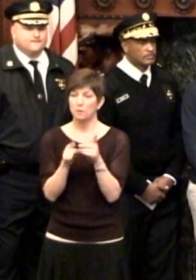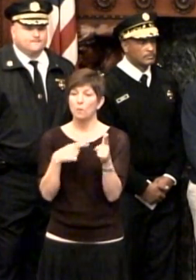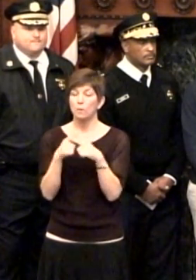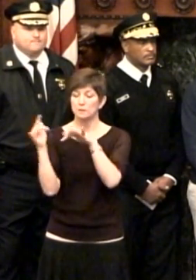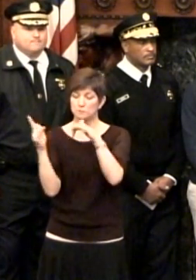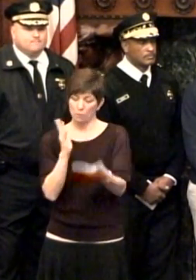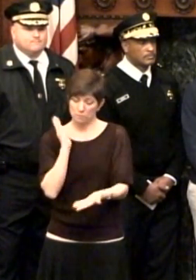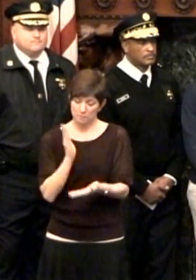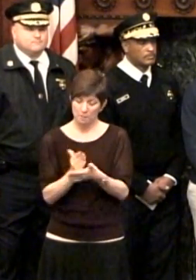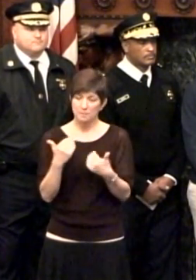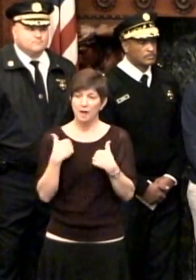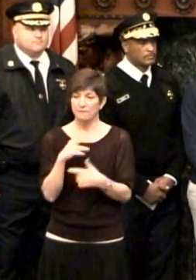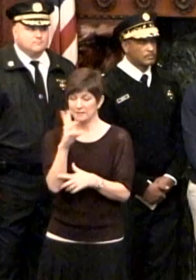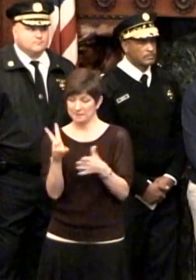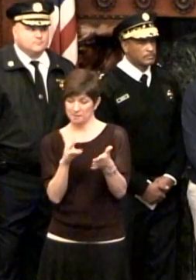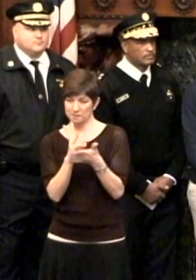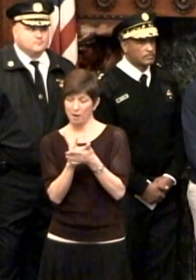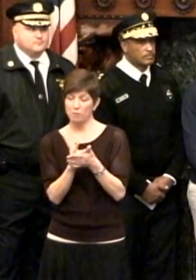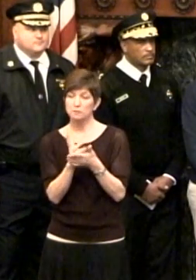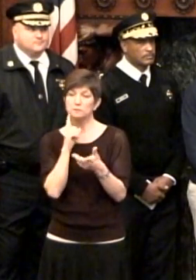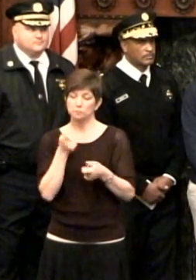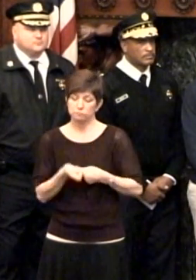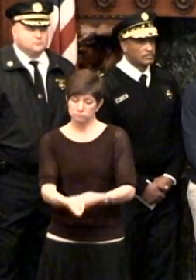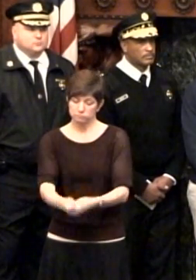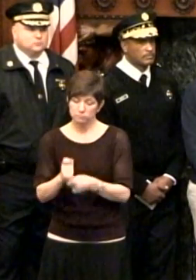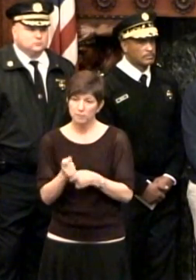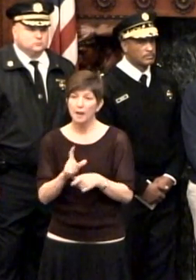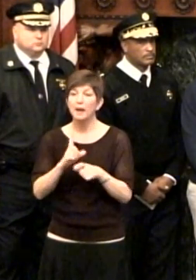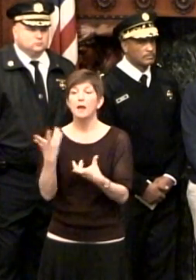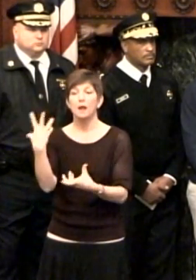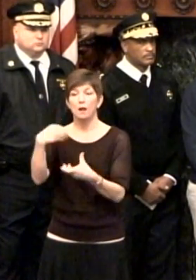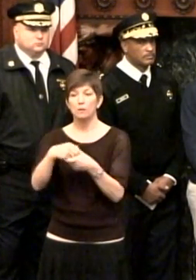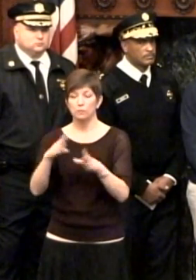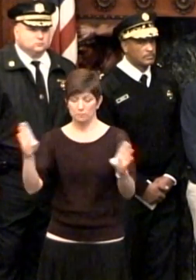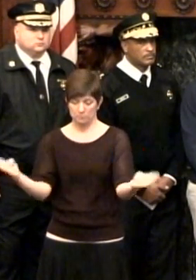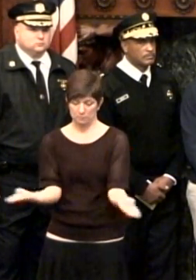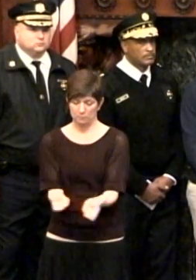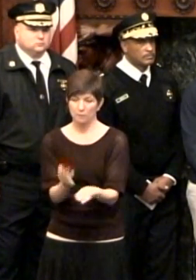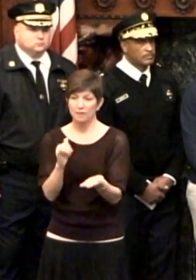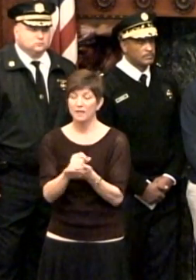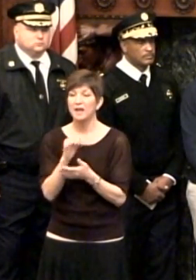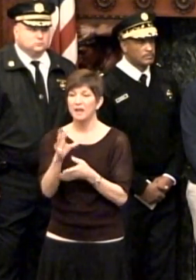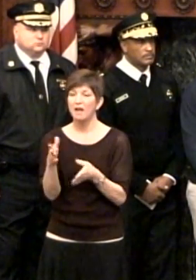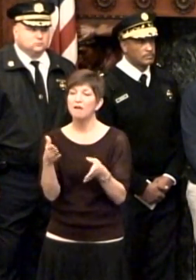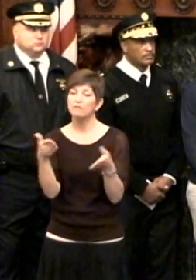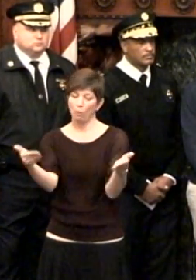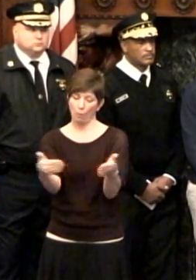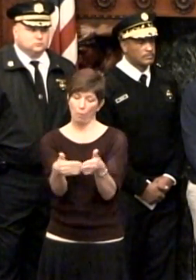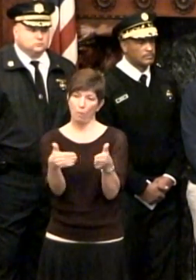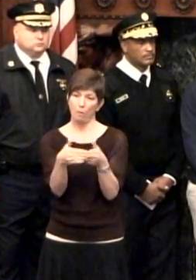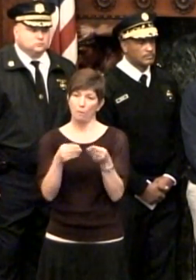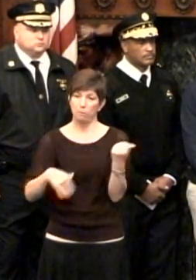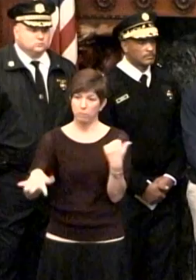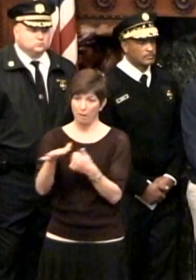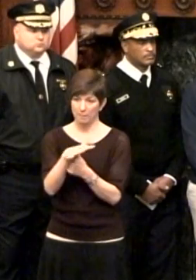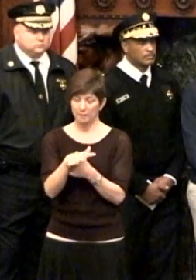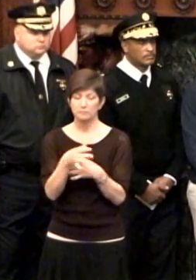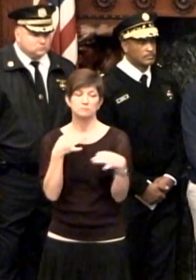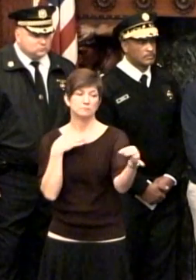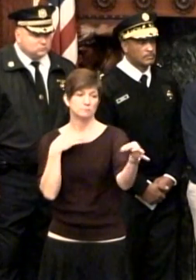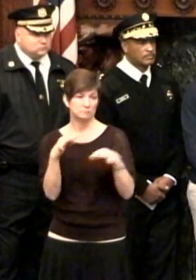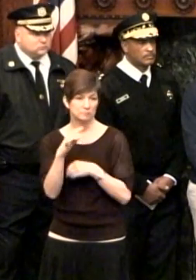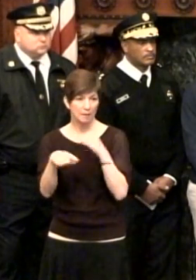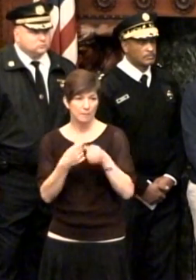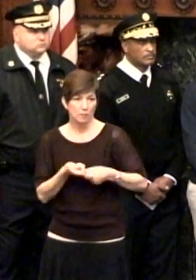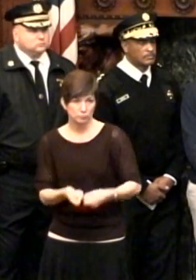event, including curb cut areas if you have a corner property. Let's talk a little bit about shoveling. Because